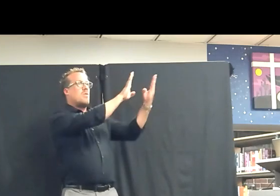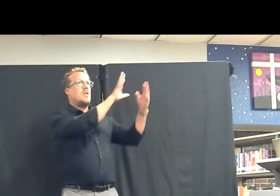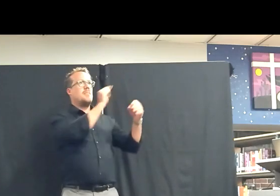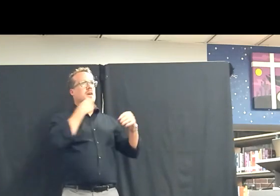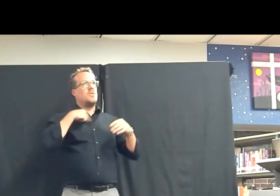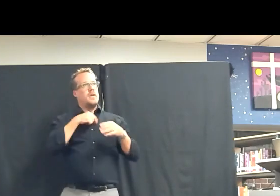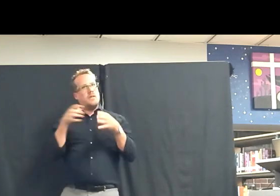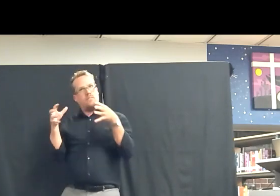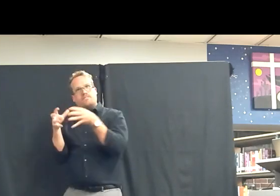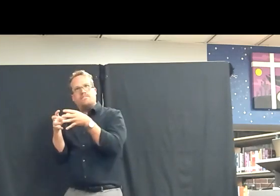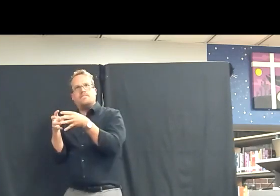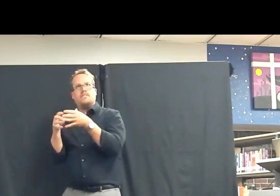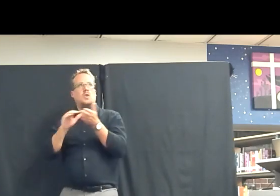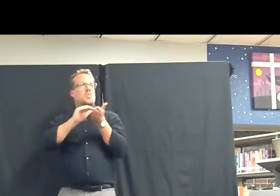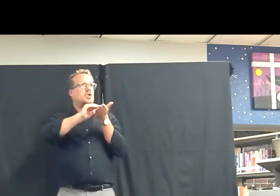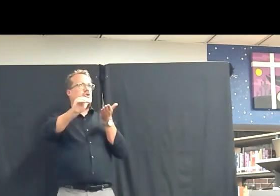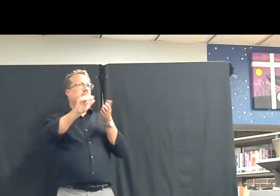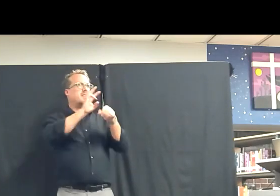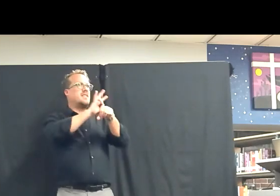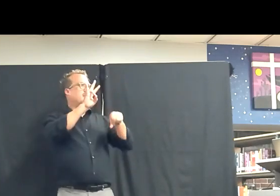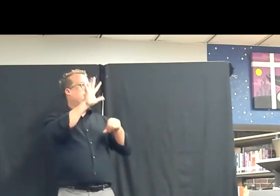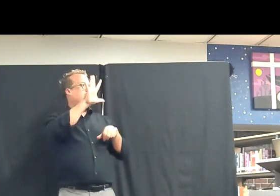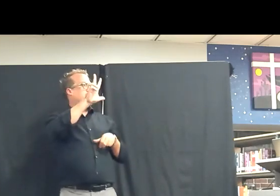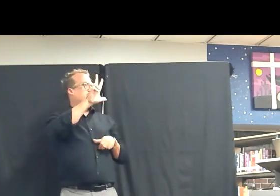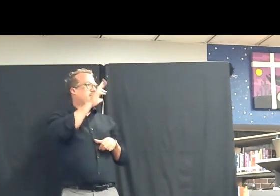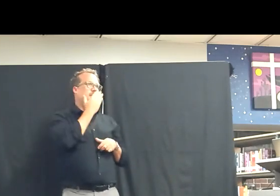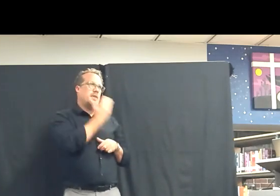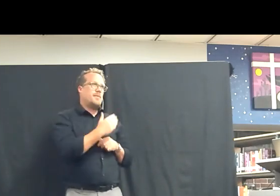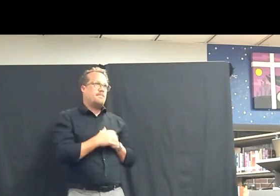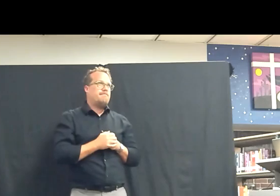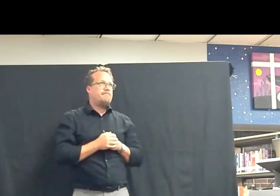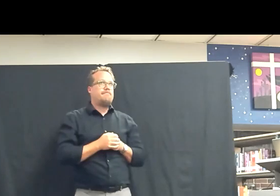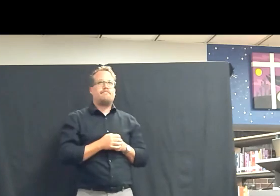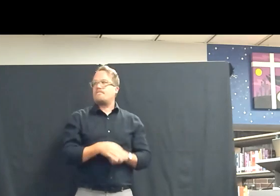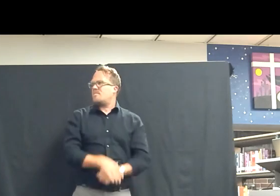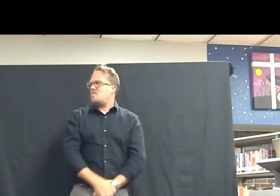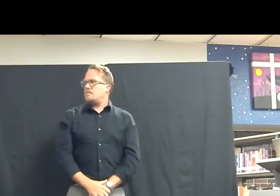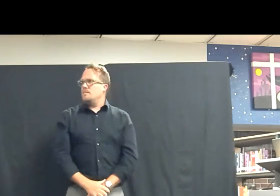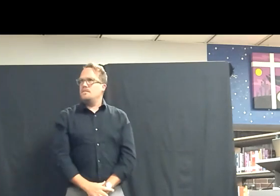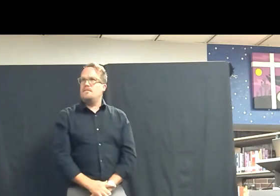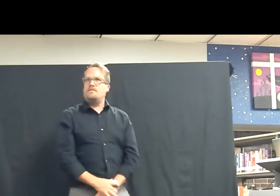we will go ahead and adjourn at 7:53. Thank you.